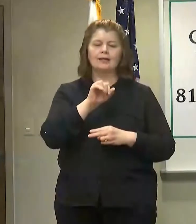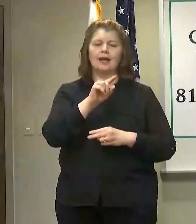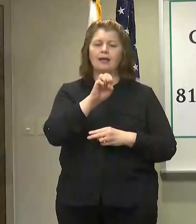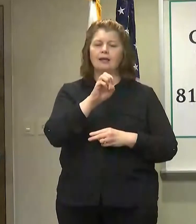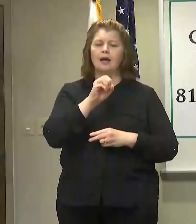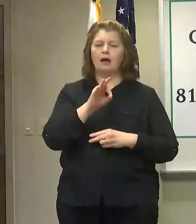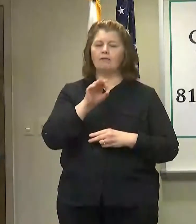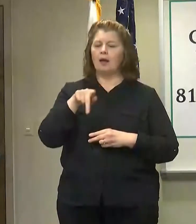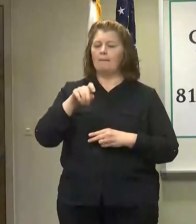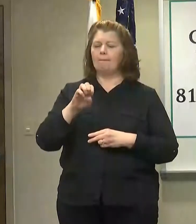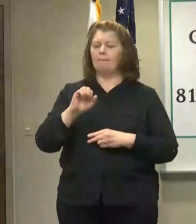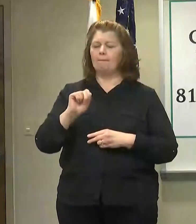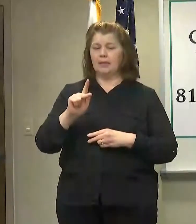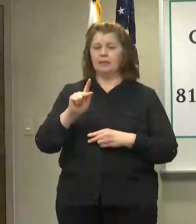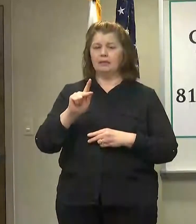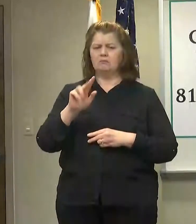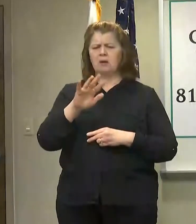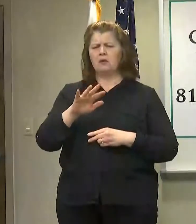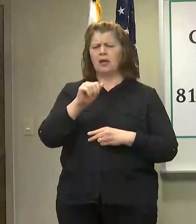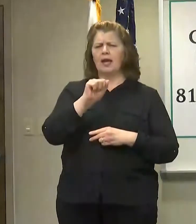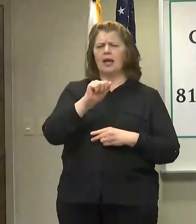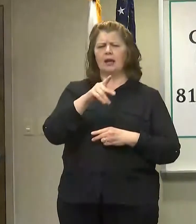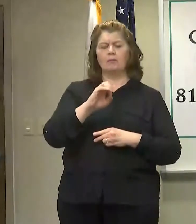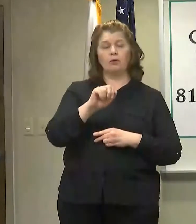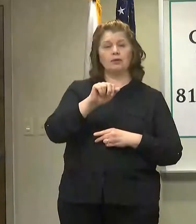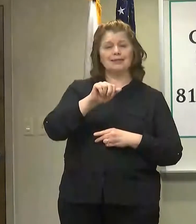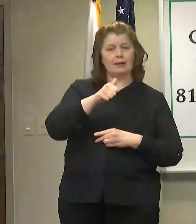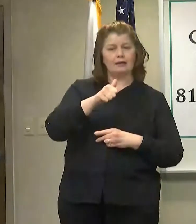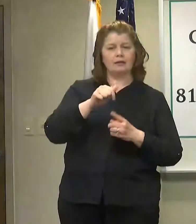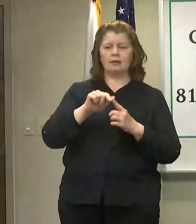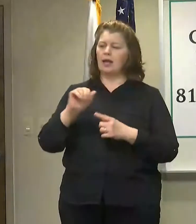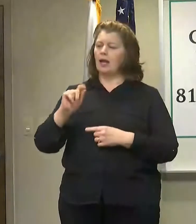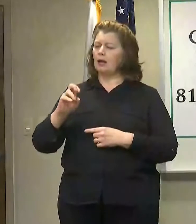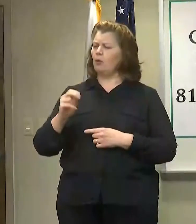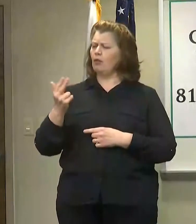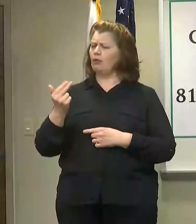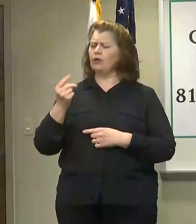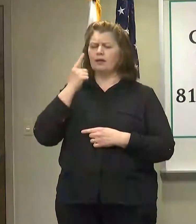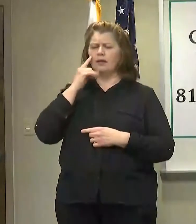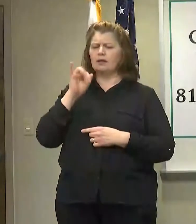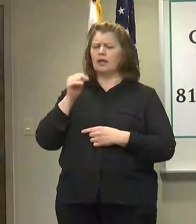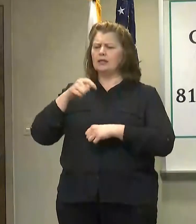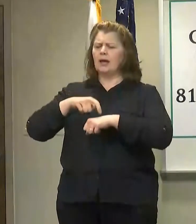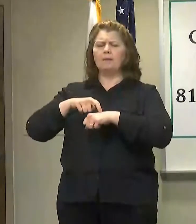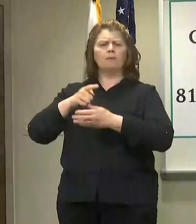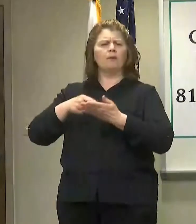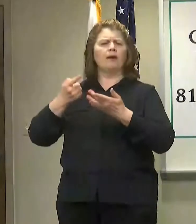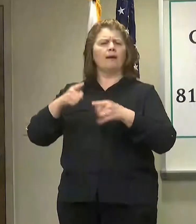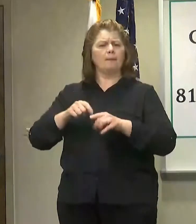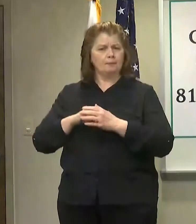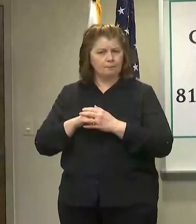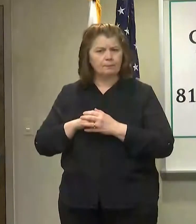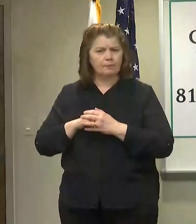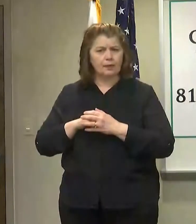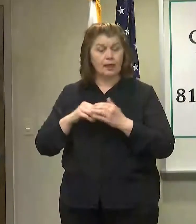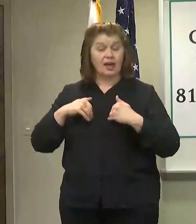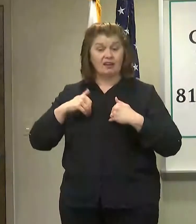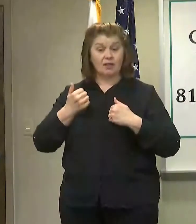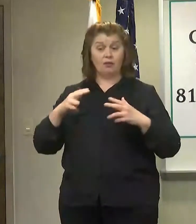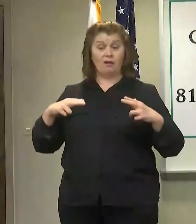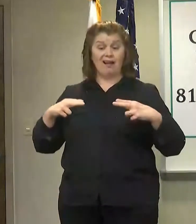around April 10th and April 13th. And I want you to think about what was going on at that timeline. Because we have another